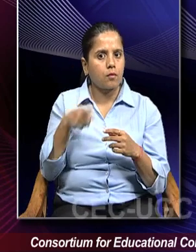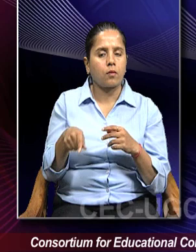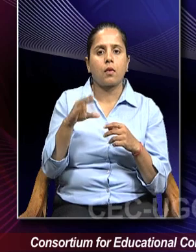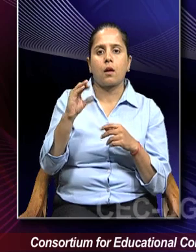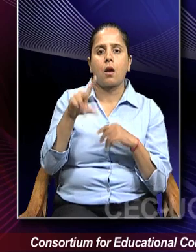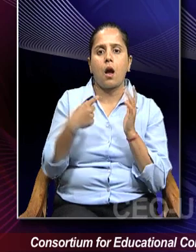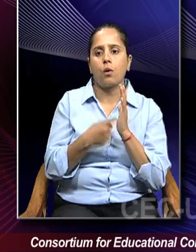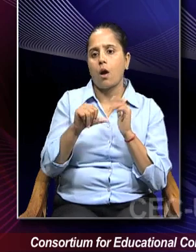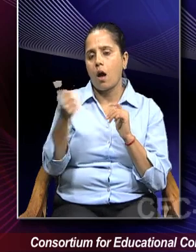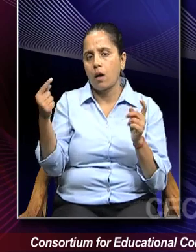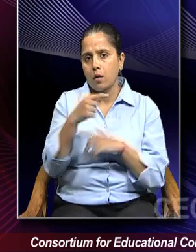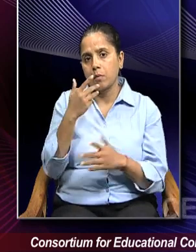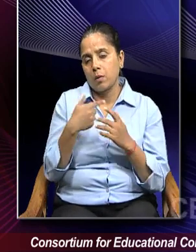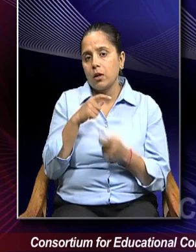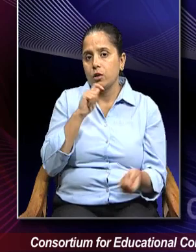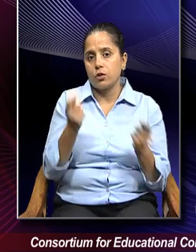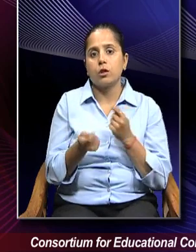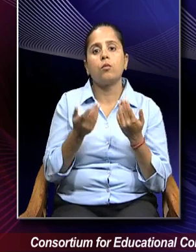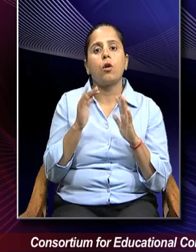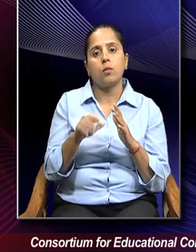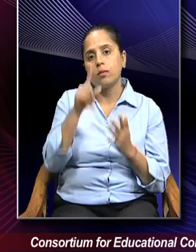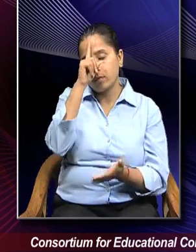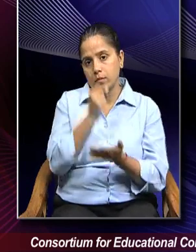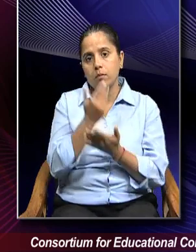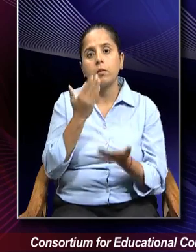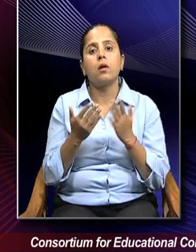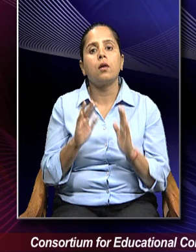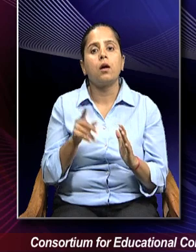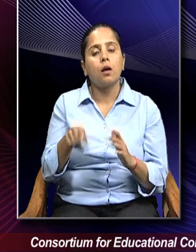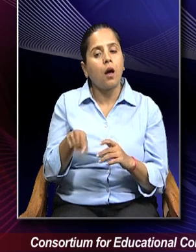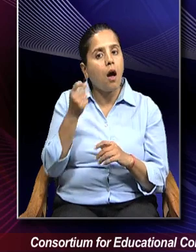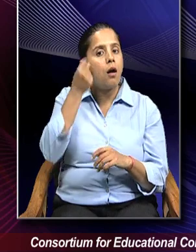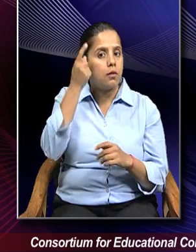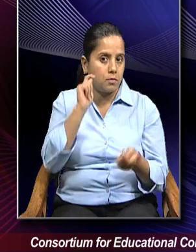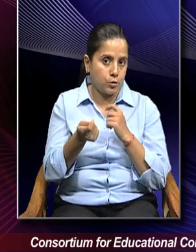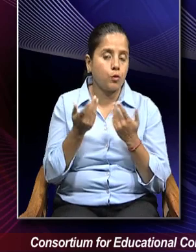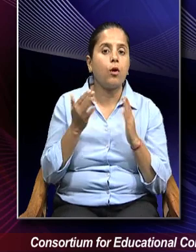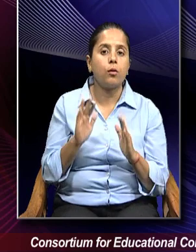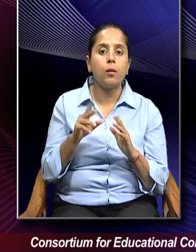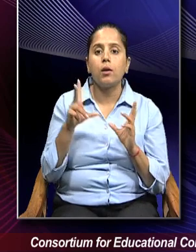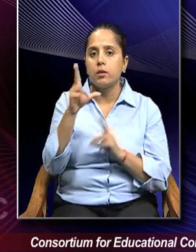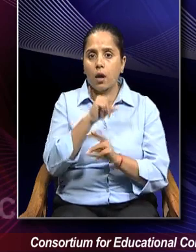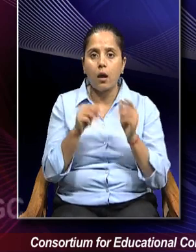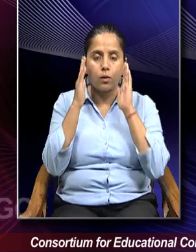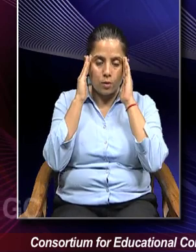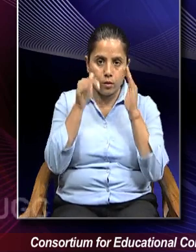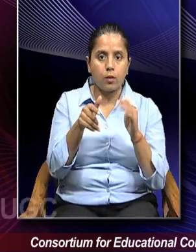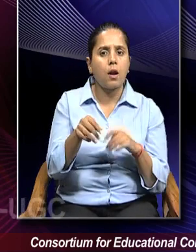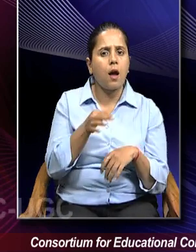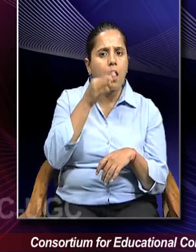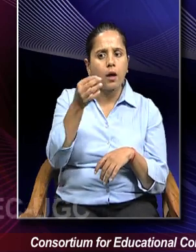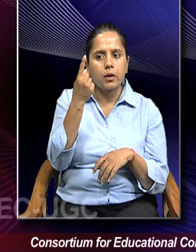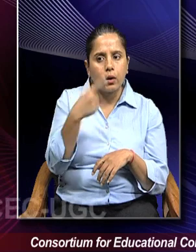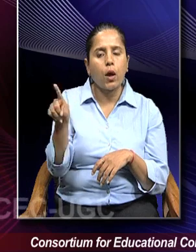counterparty, I may revise my decision, I may revise my understanding. Because in dialogue approach, the focus is on asking the